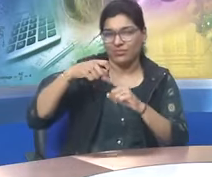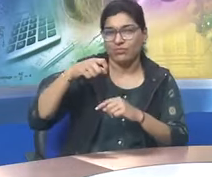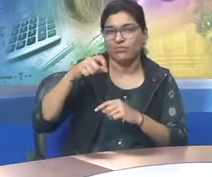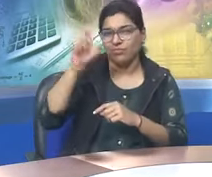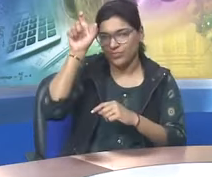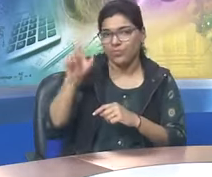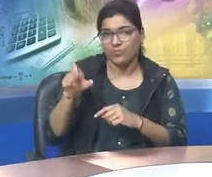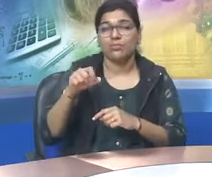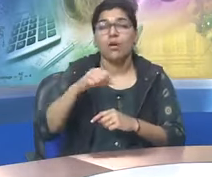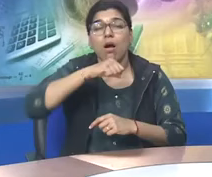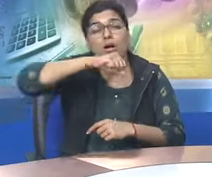Furthermore,